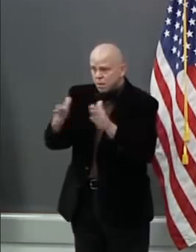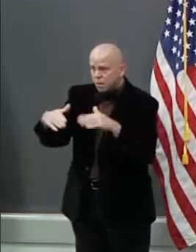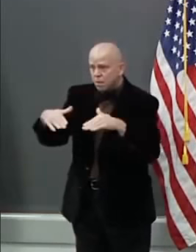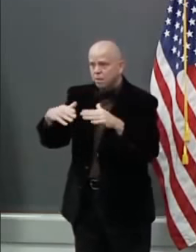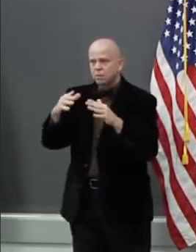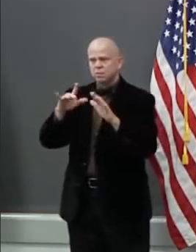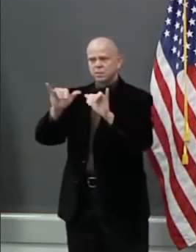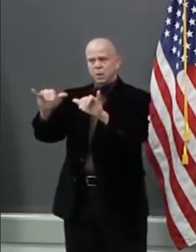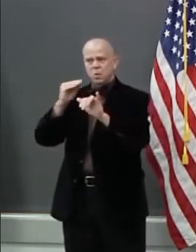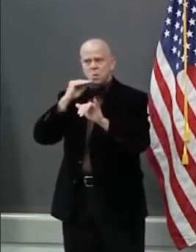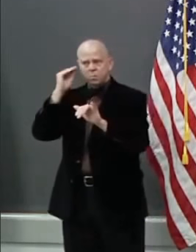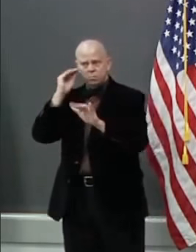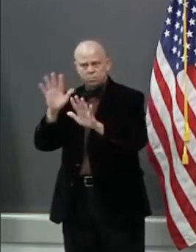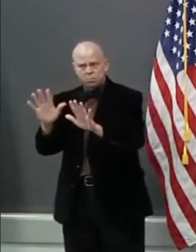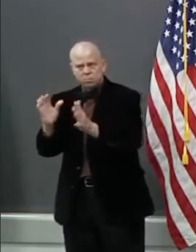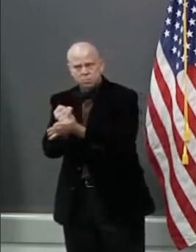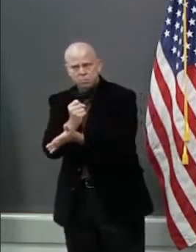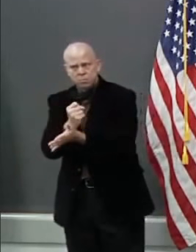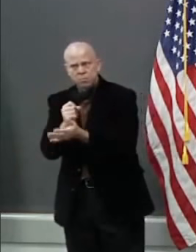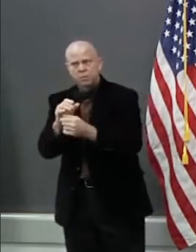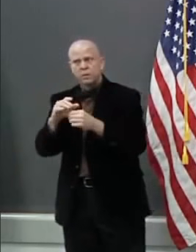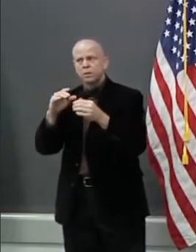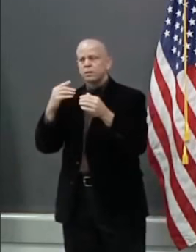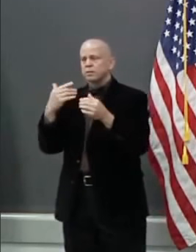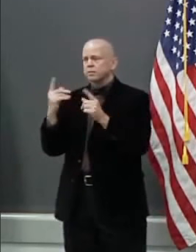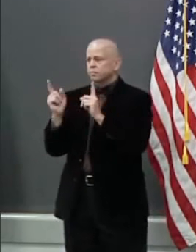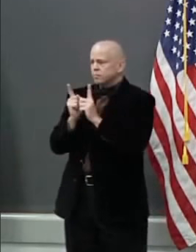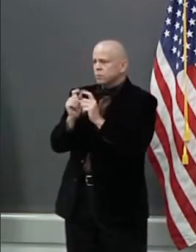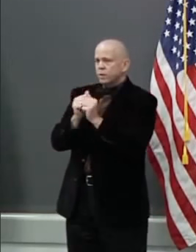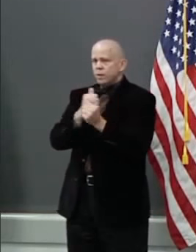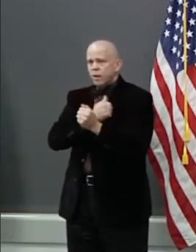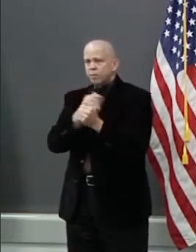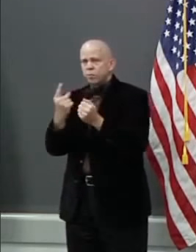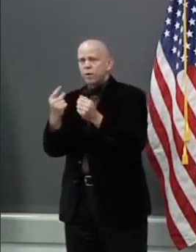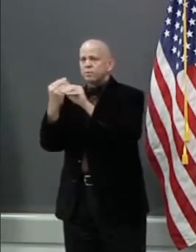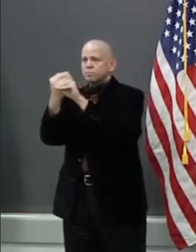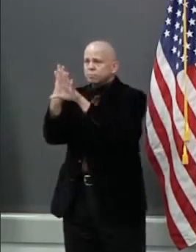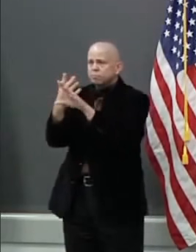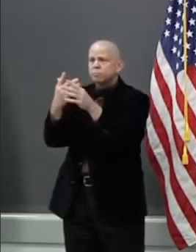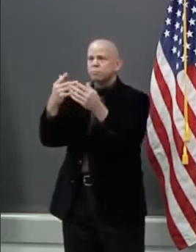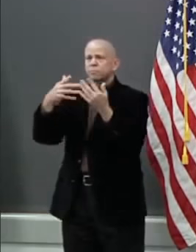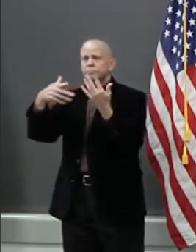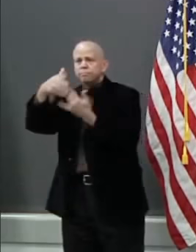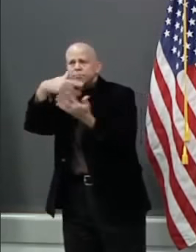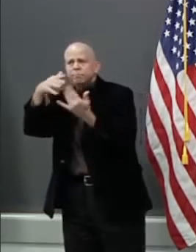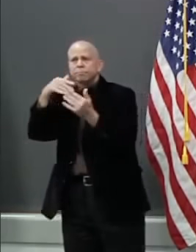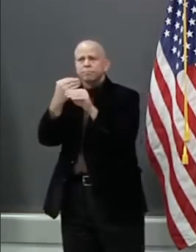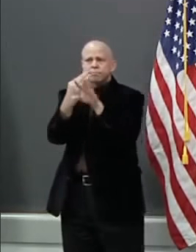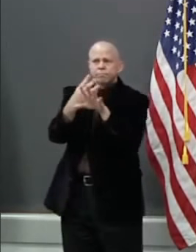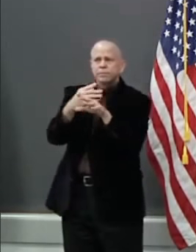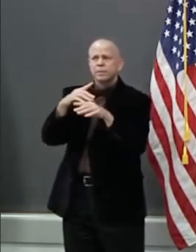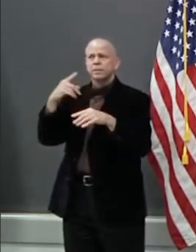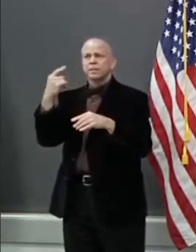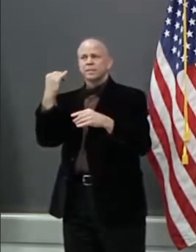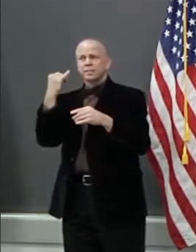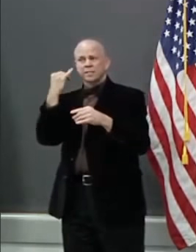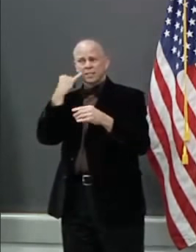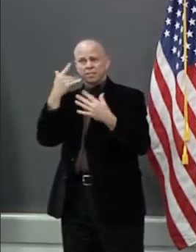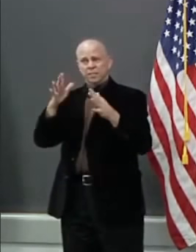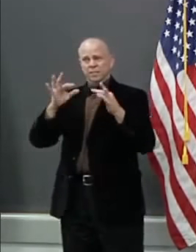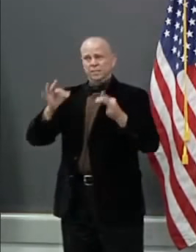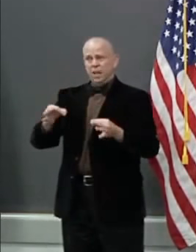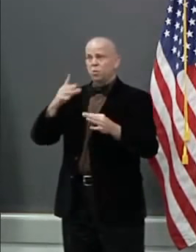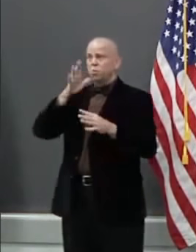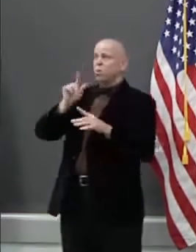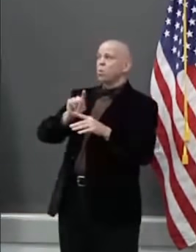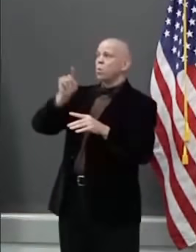and connect with loved ones in other ways. If you've made those plans, change them. Postpone that in-person